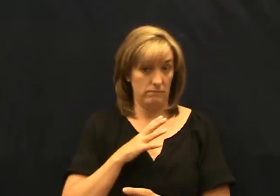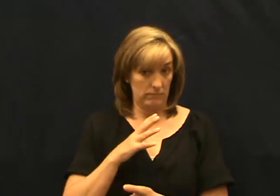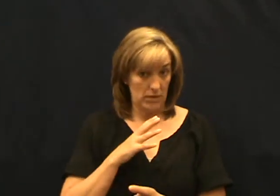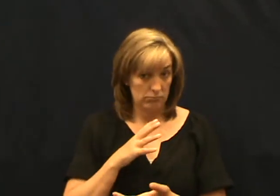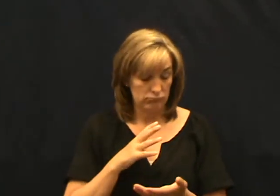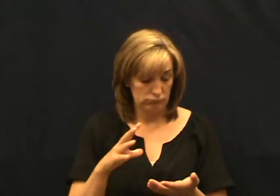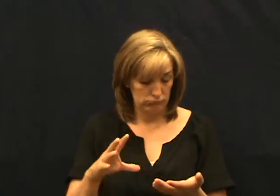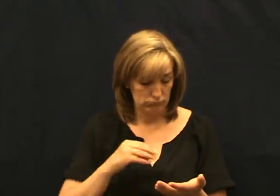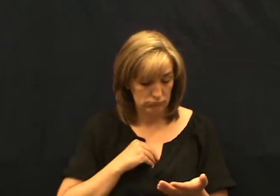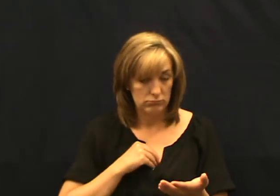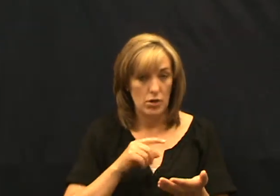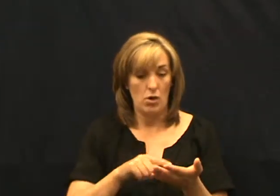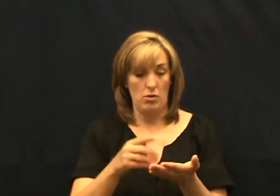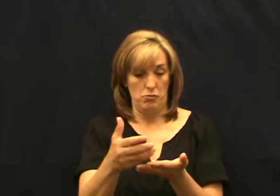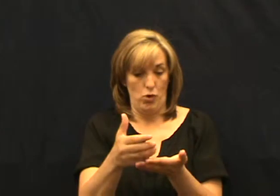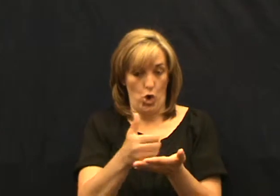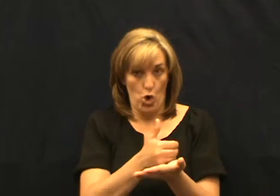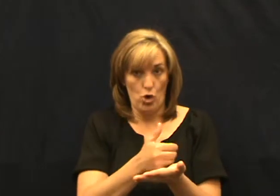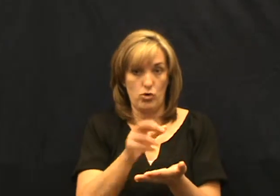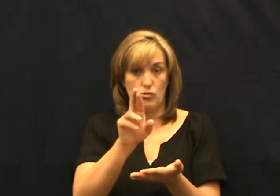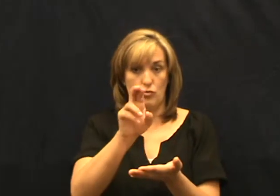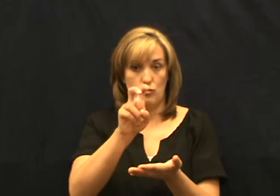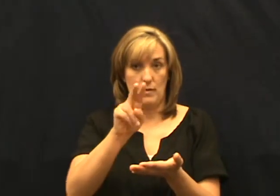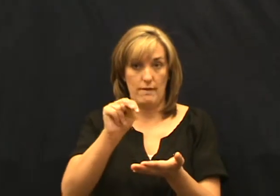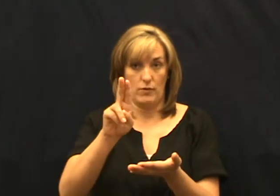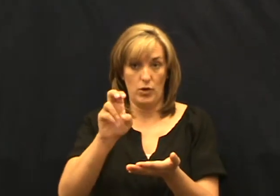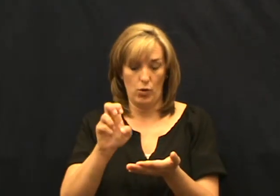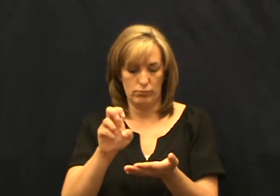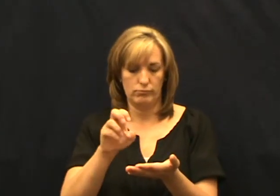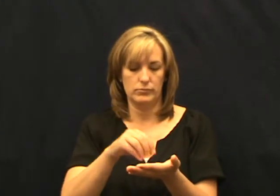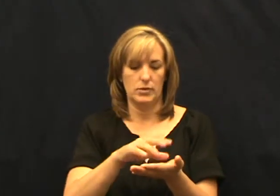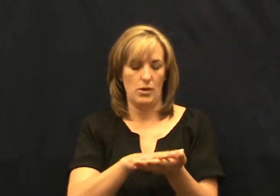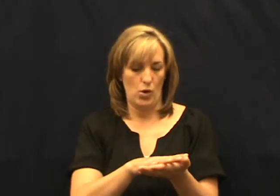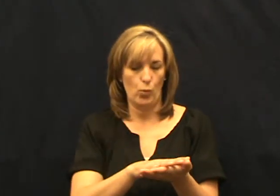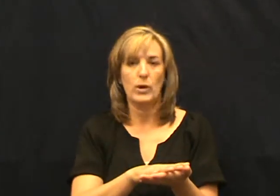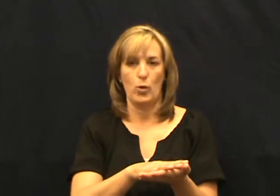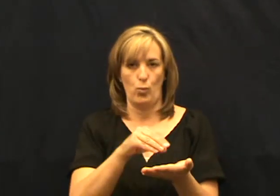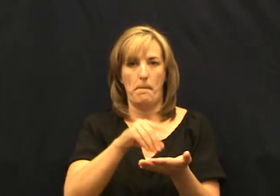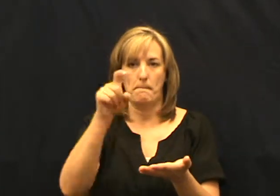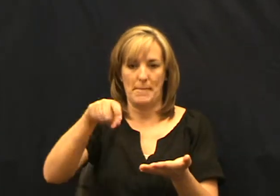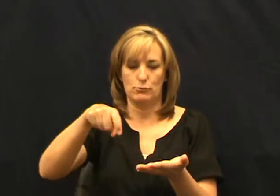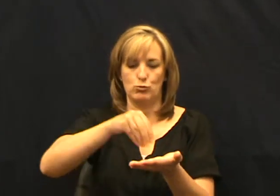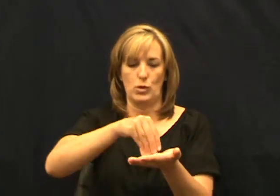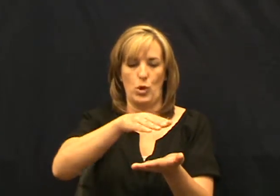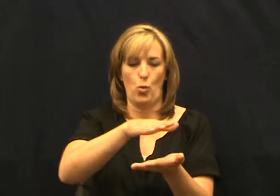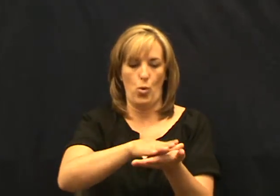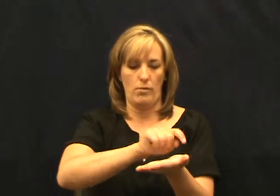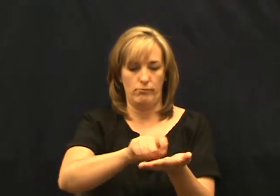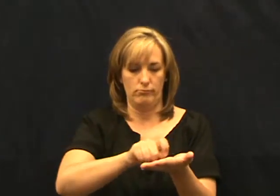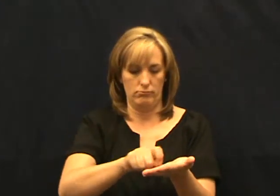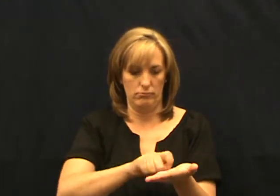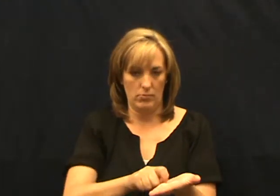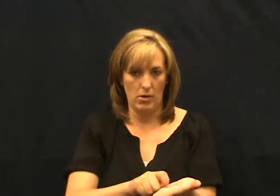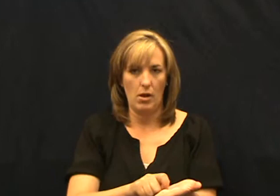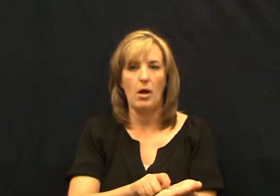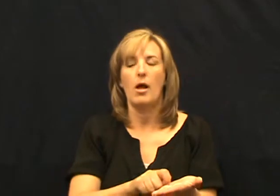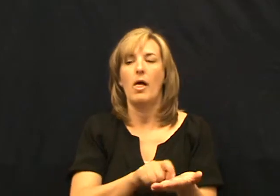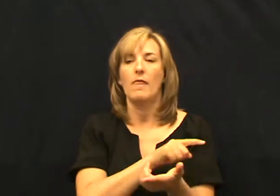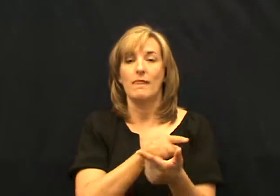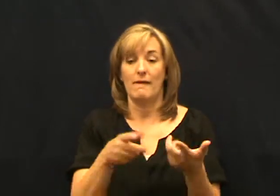debit to accounts payable and a credit to sales or revenue. And then in the next period, when we actually receive the cash, we